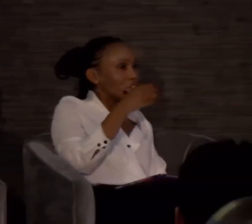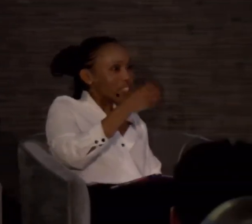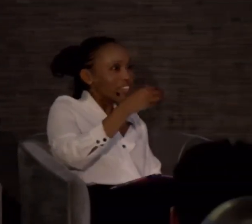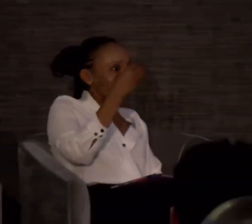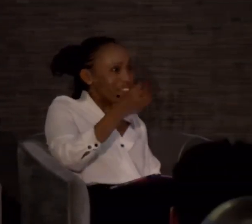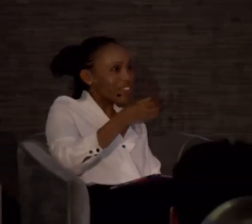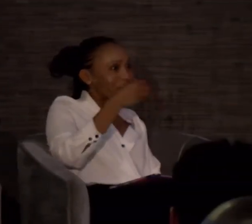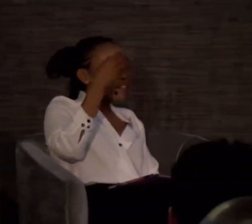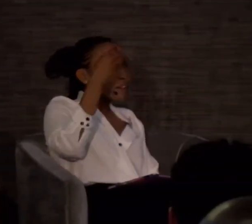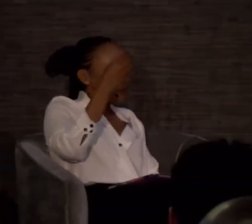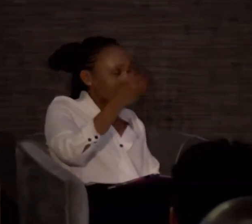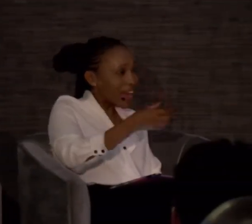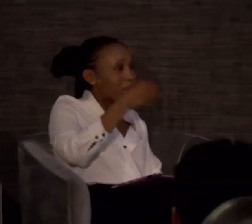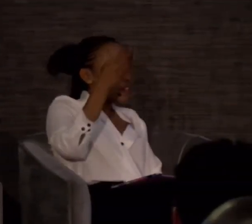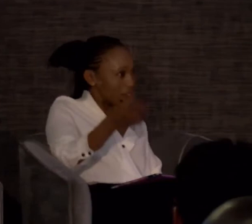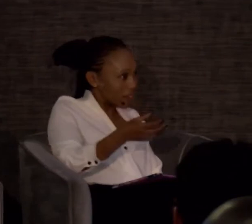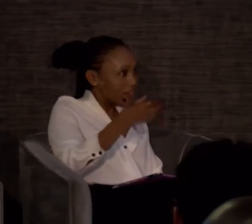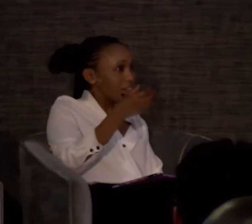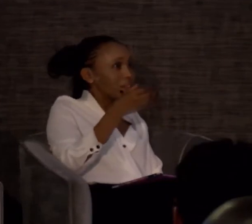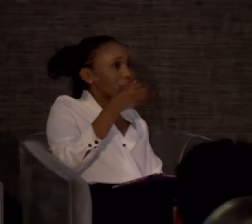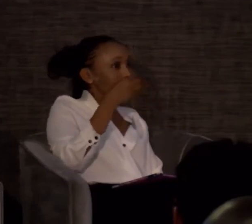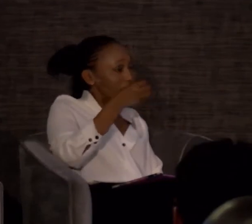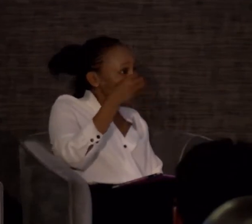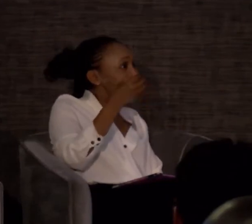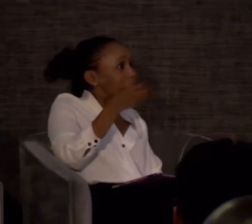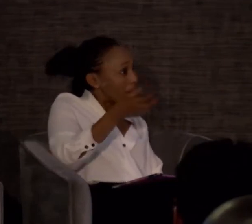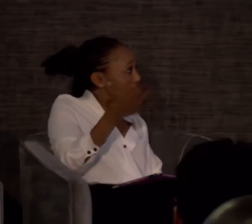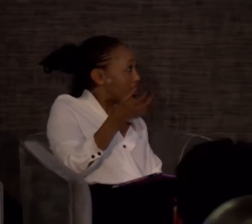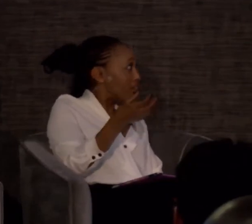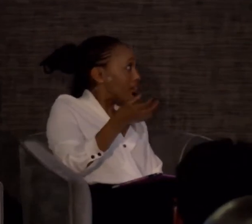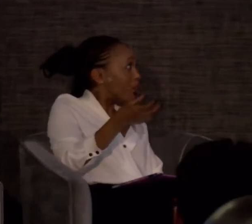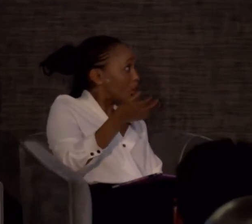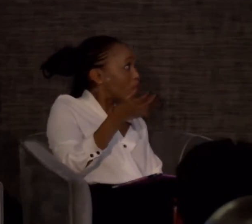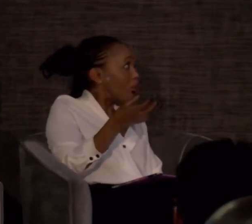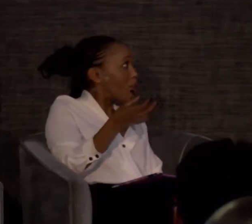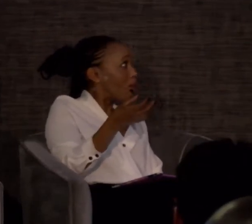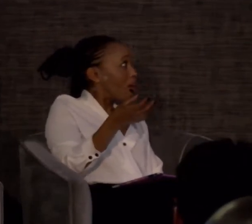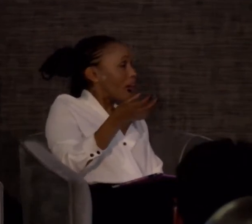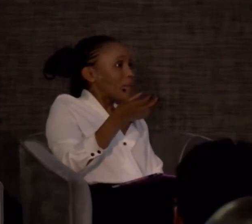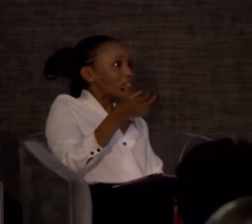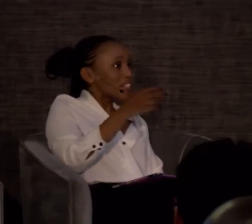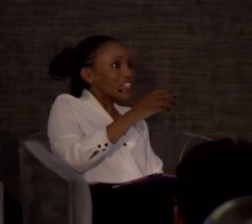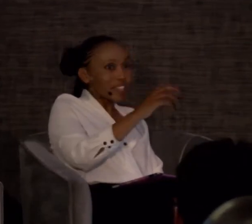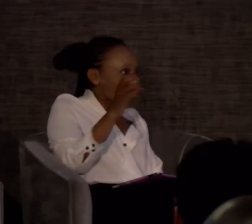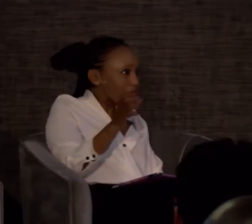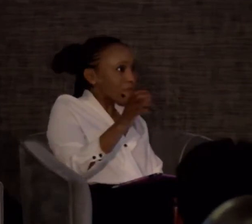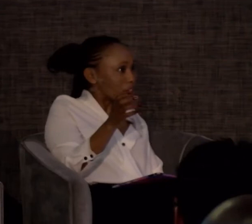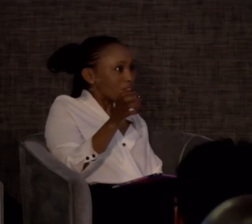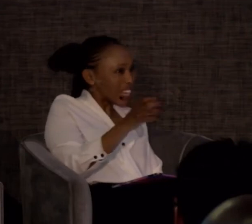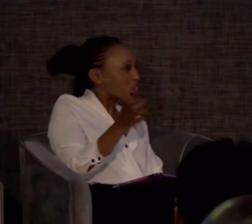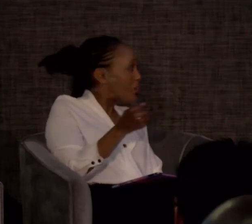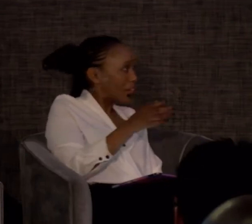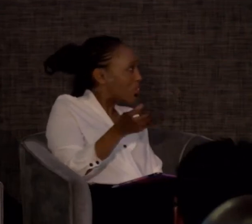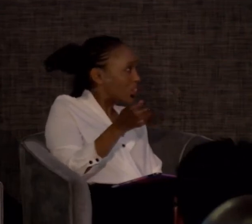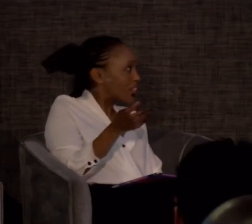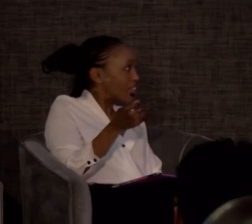you consider what's happening, the society is demanding a lot more, such that the time frame is